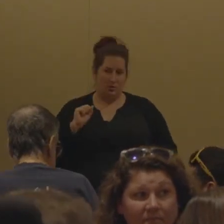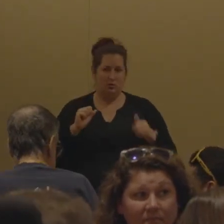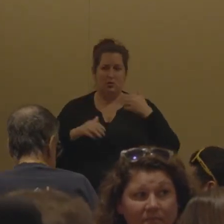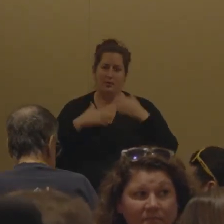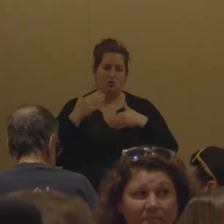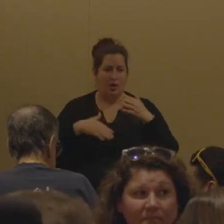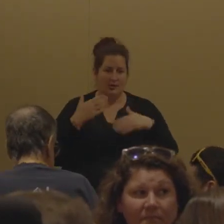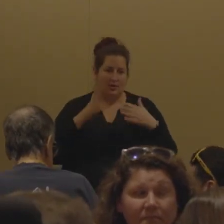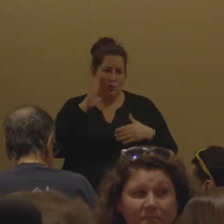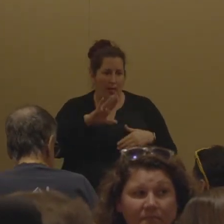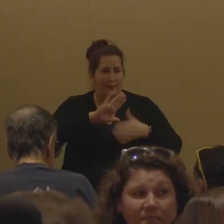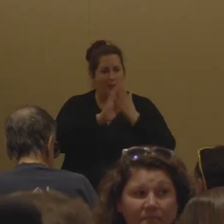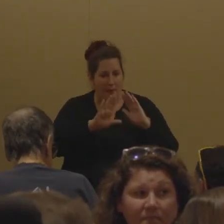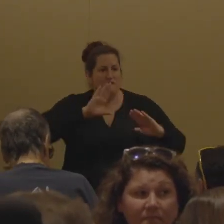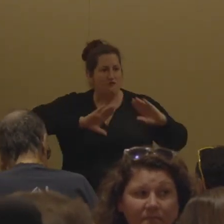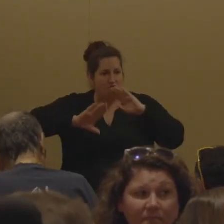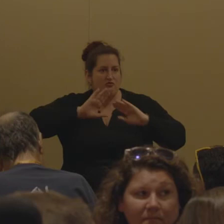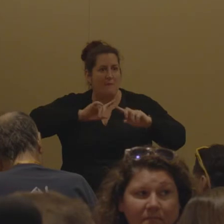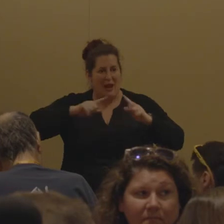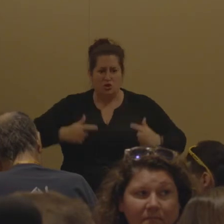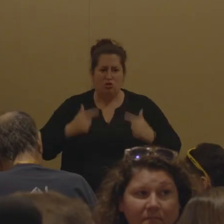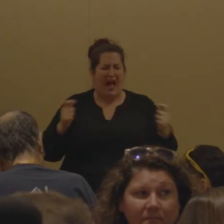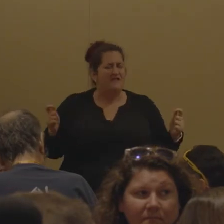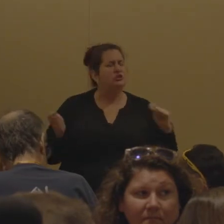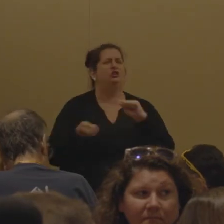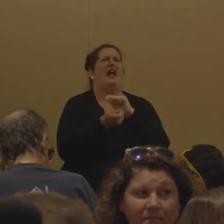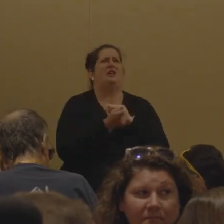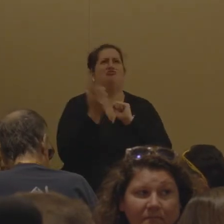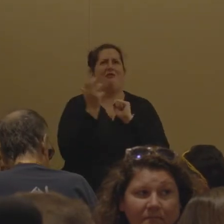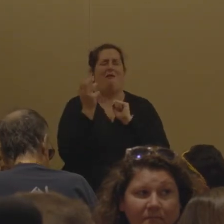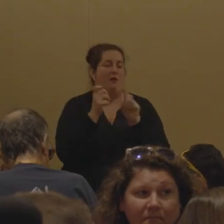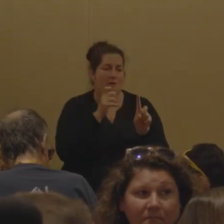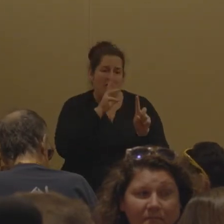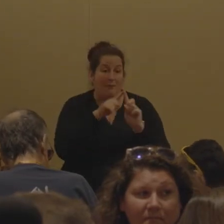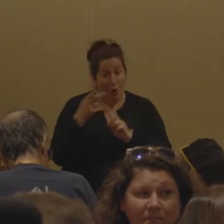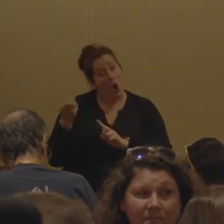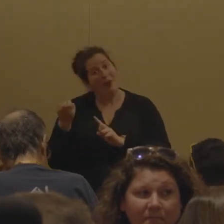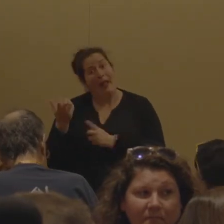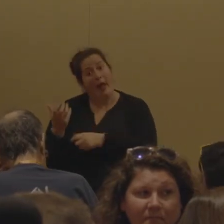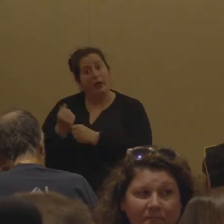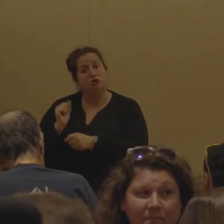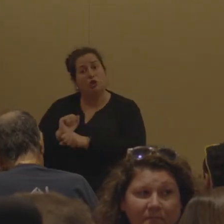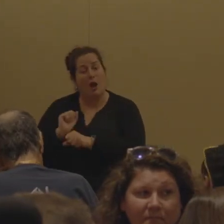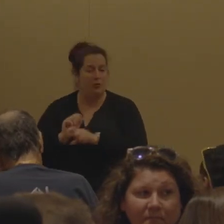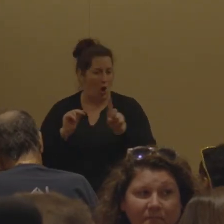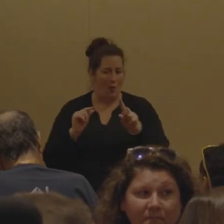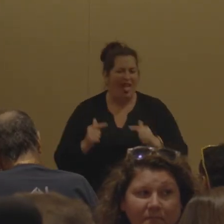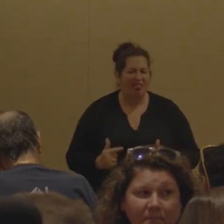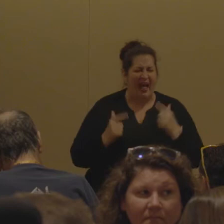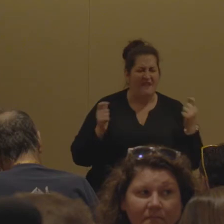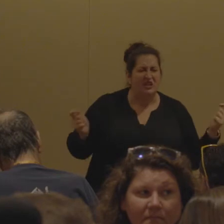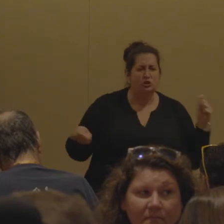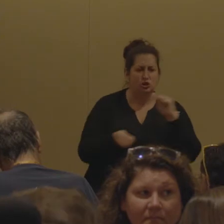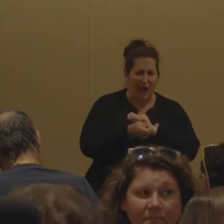going to get frustrated, but the life change. I'm not talking about just like, oh, he got a job. The life change that